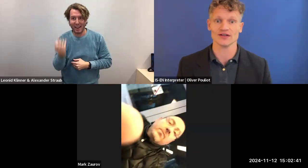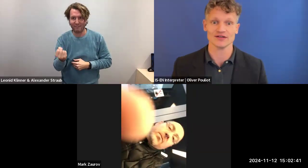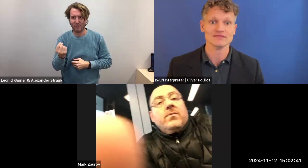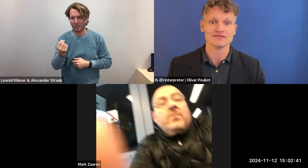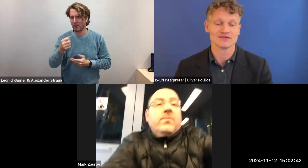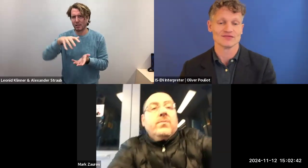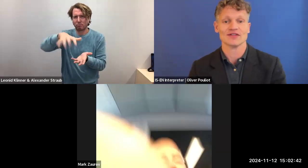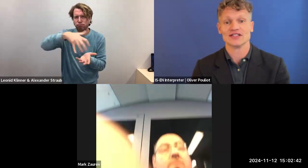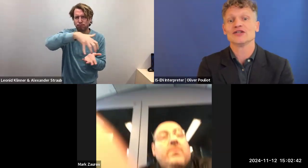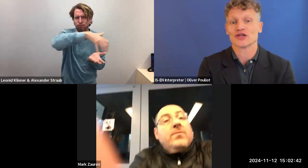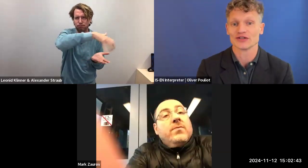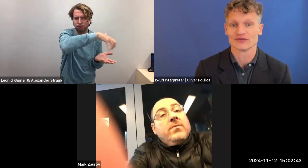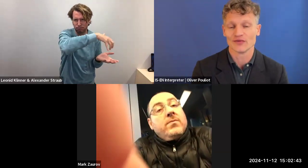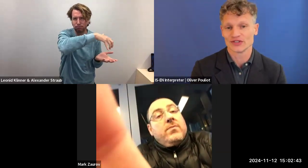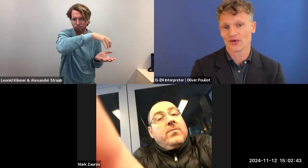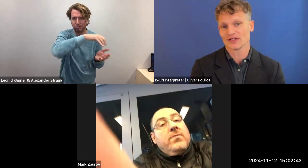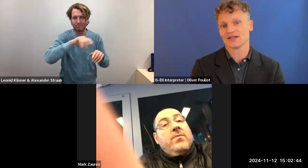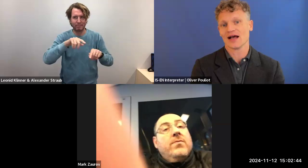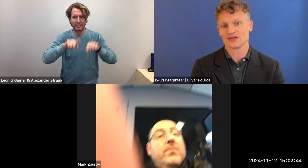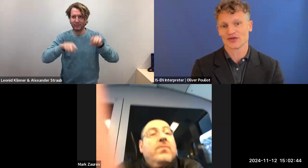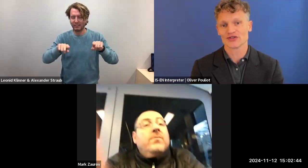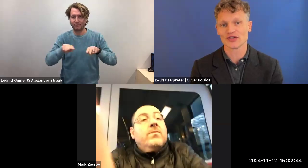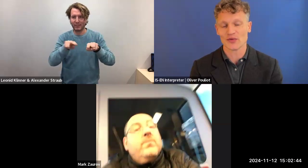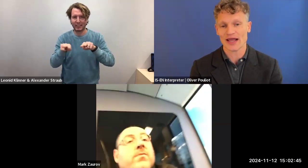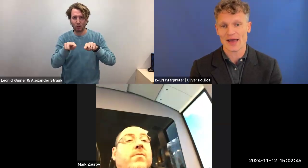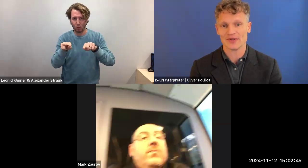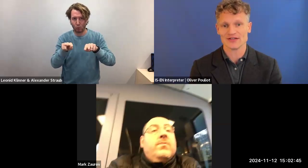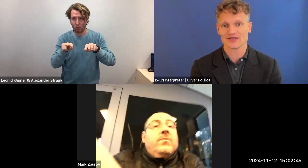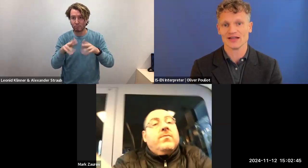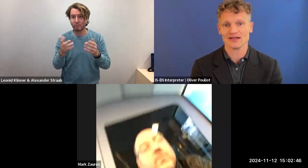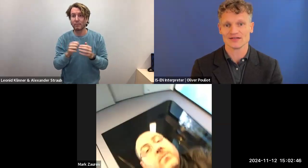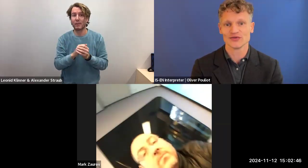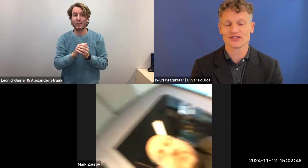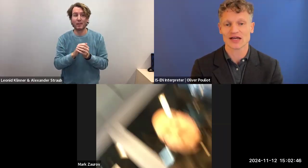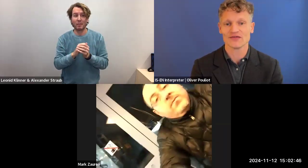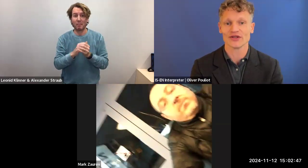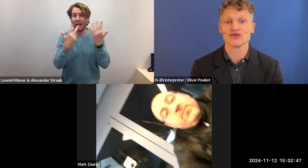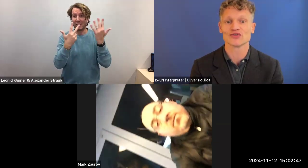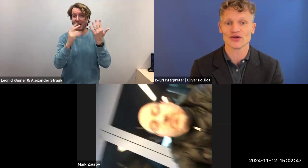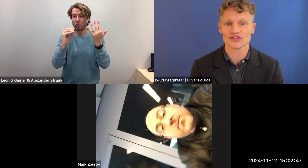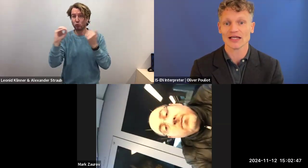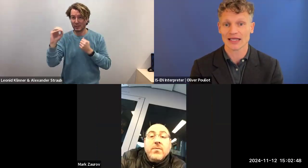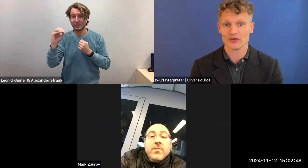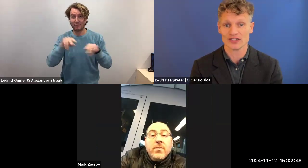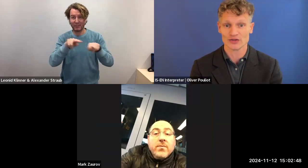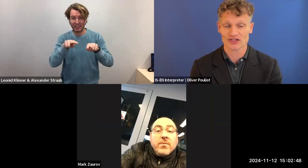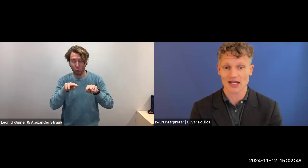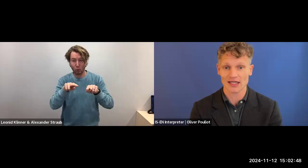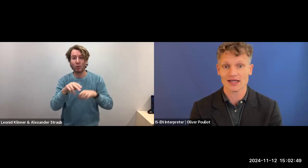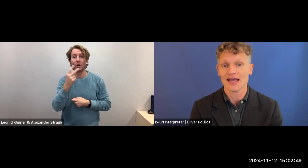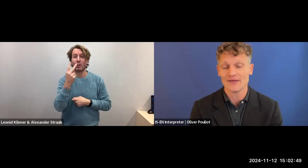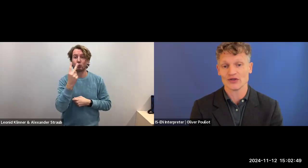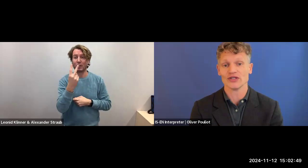just the teacher, which was traditionally what happened is students got very used to their sign language